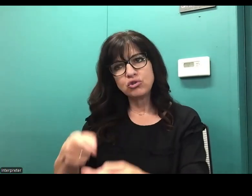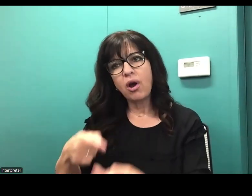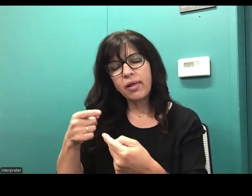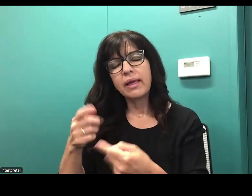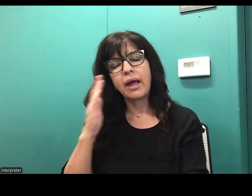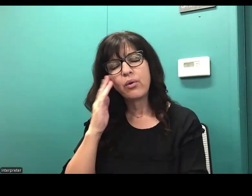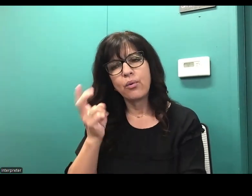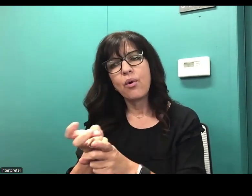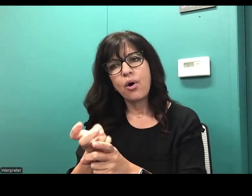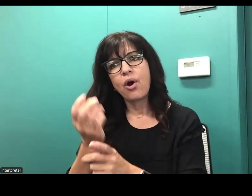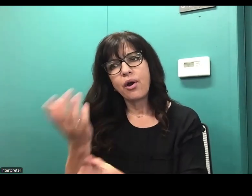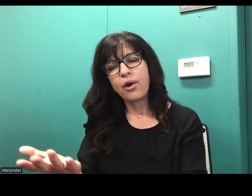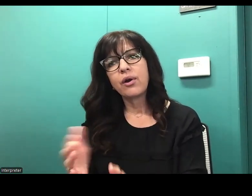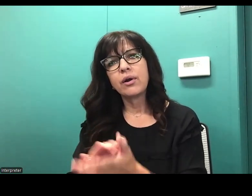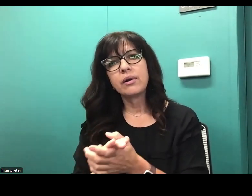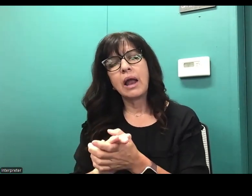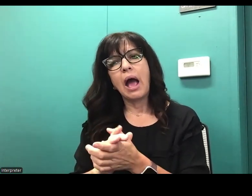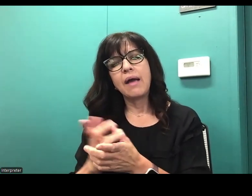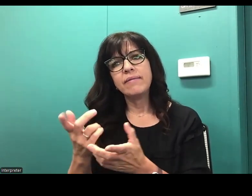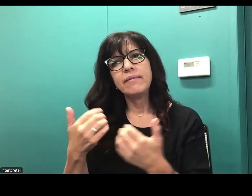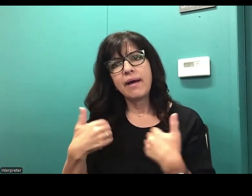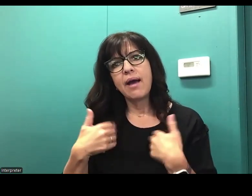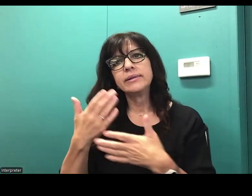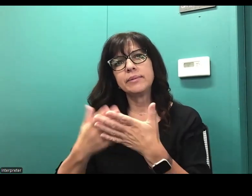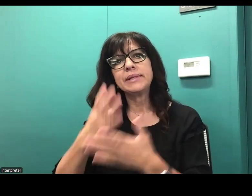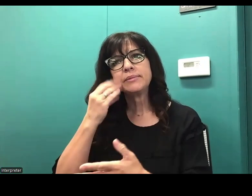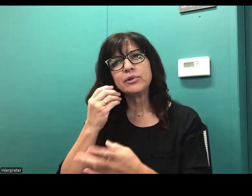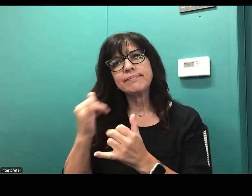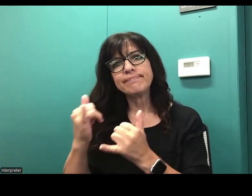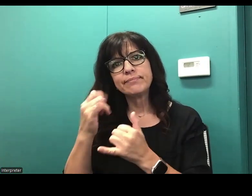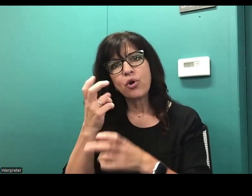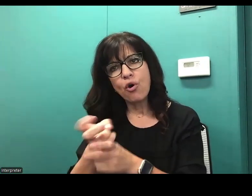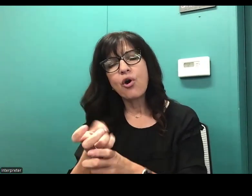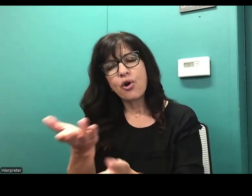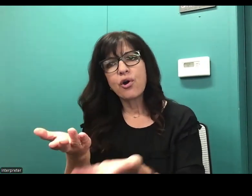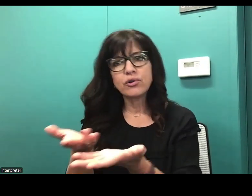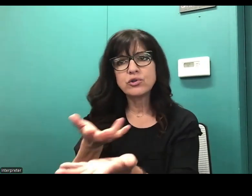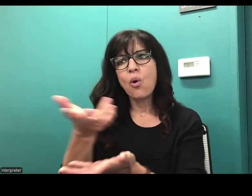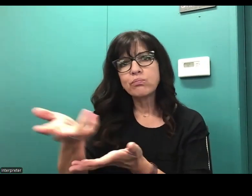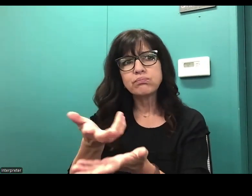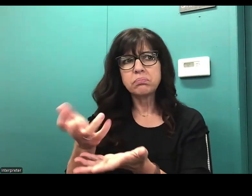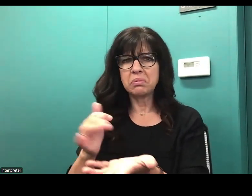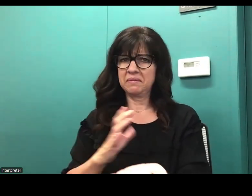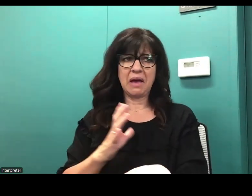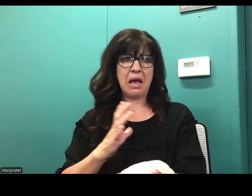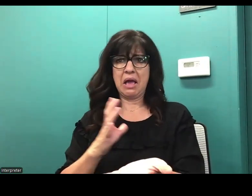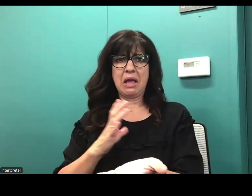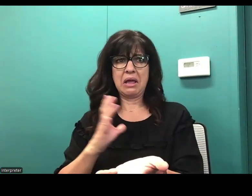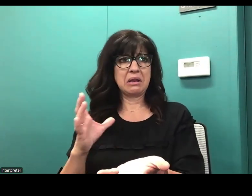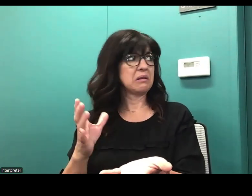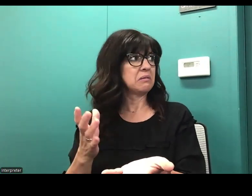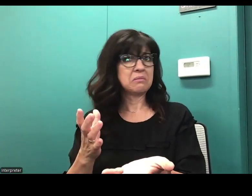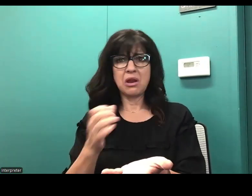this is hard. I've had some experiences that have been hard. I don't need to go any further into that